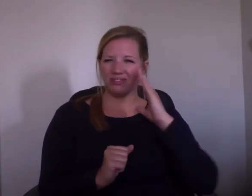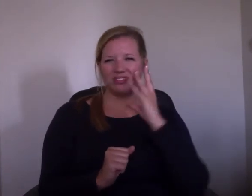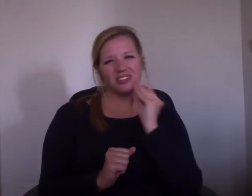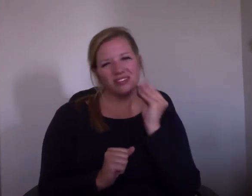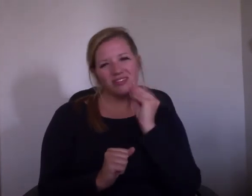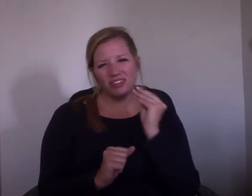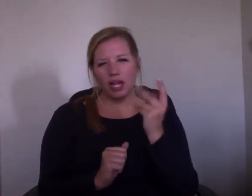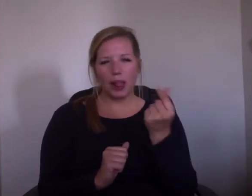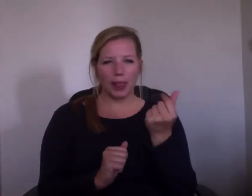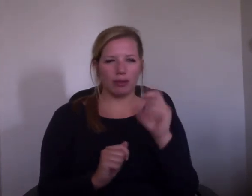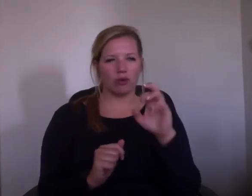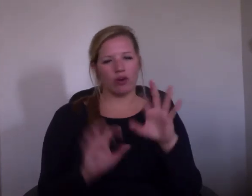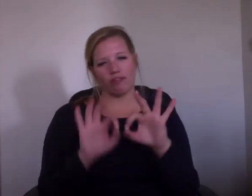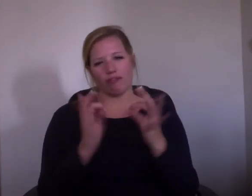familiar with. The mid-60s,